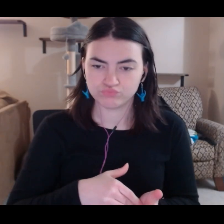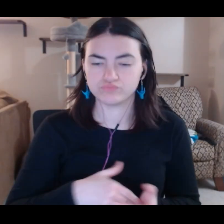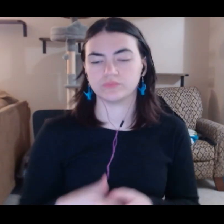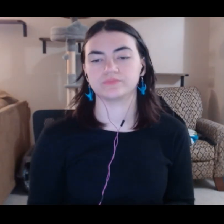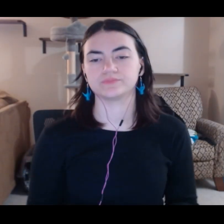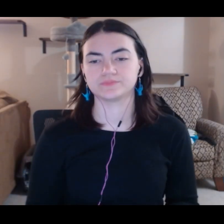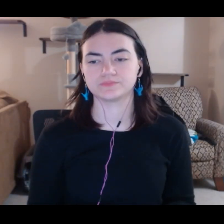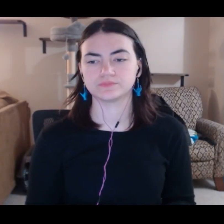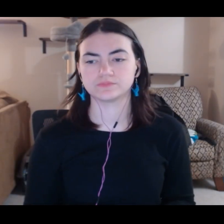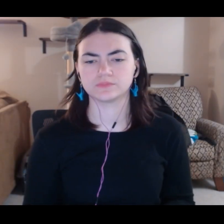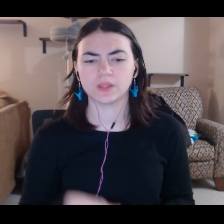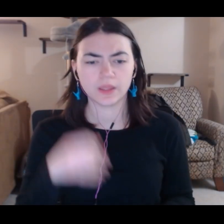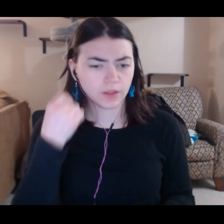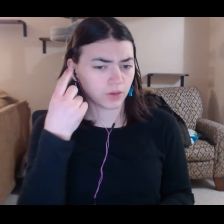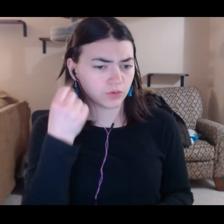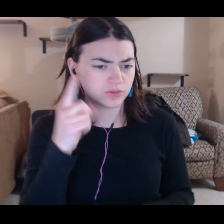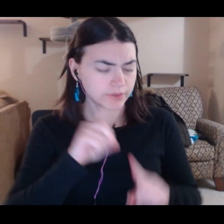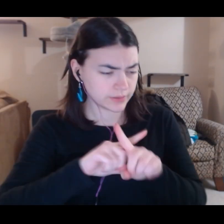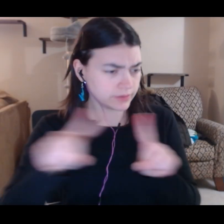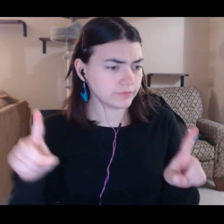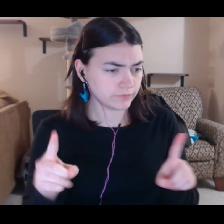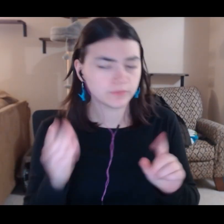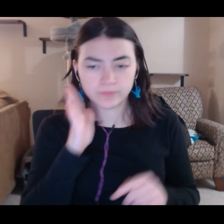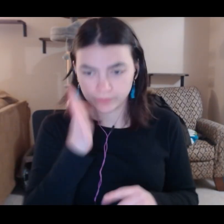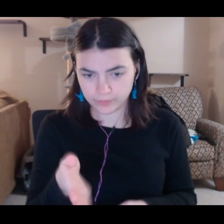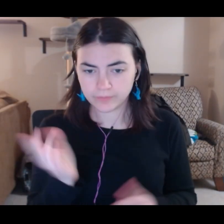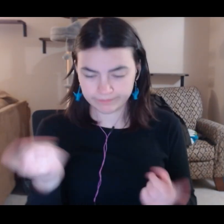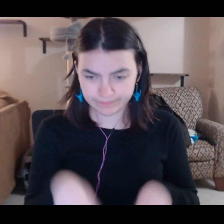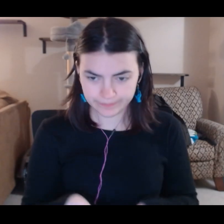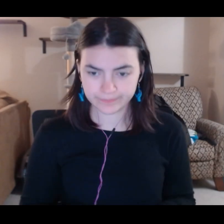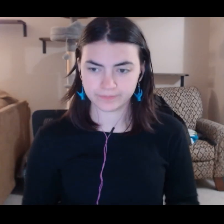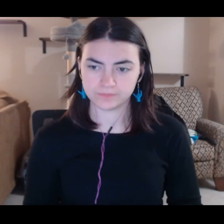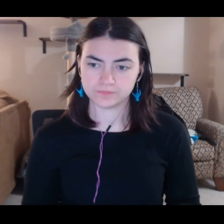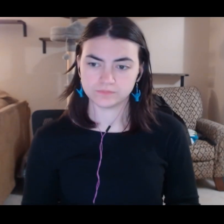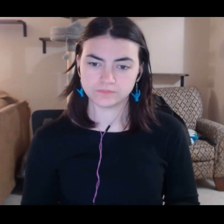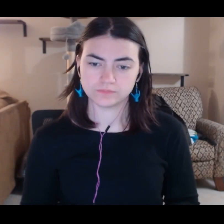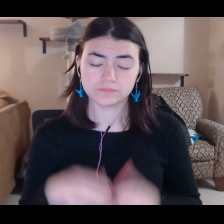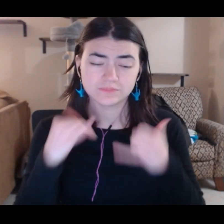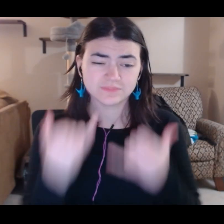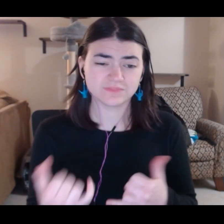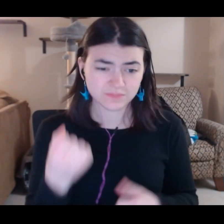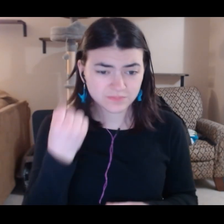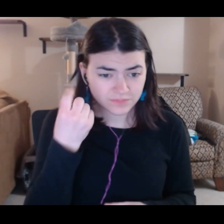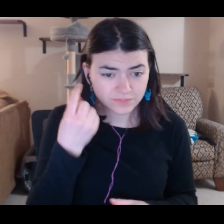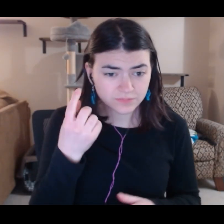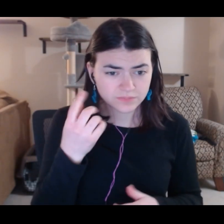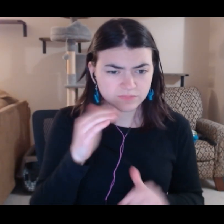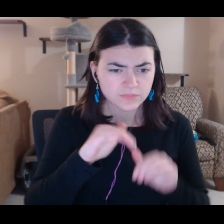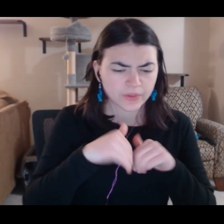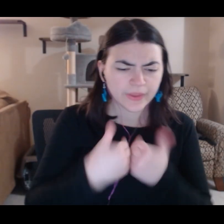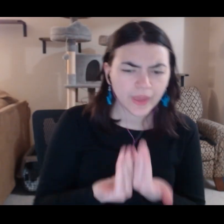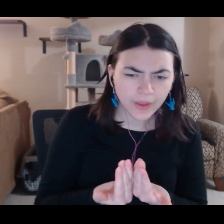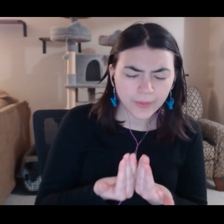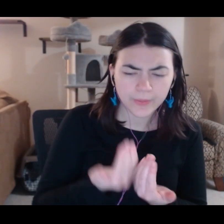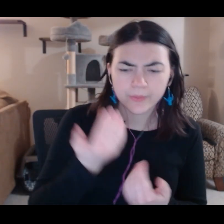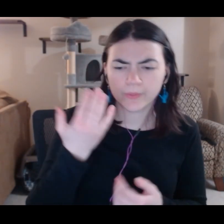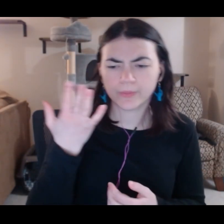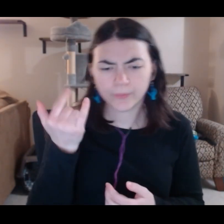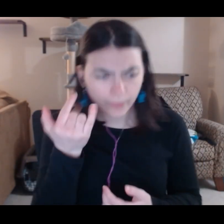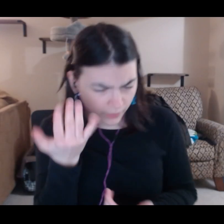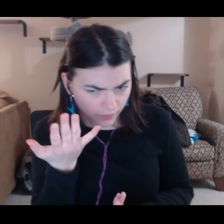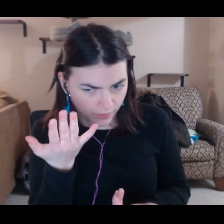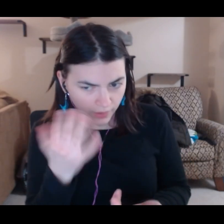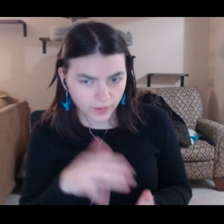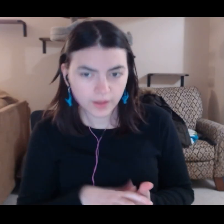differences. Now that you know how and what to study, our final technique concerns when. Spacing your